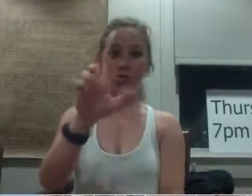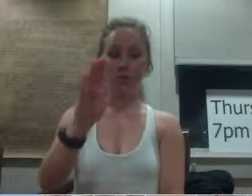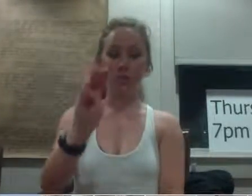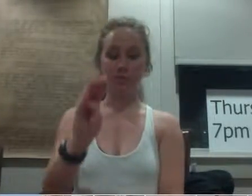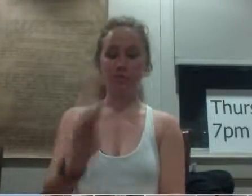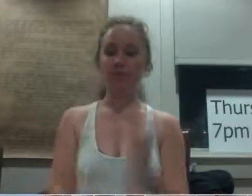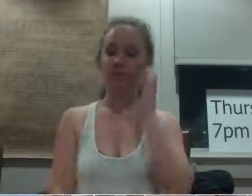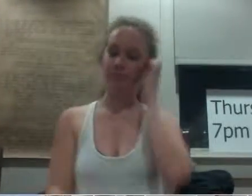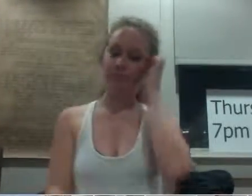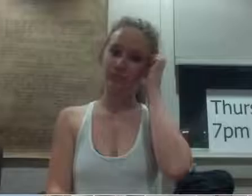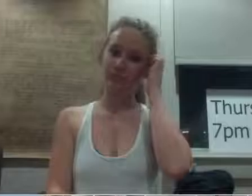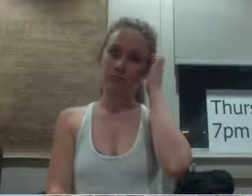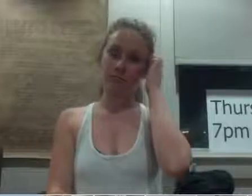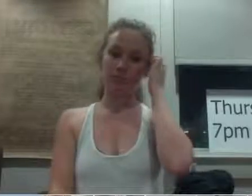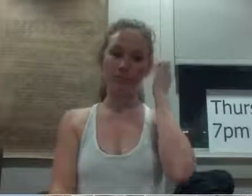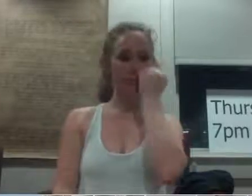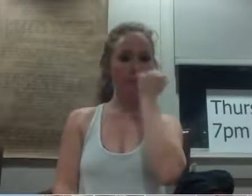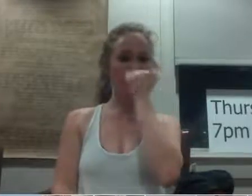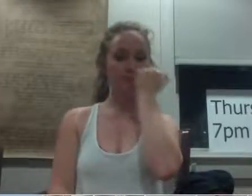and a place called Harlem.